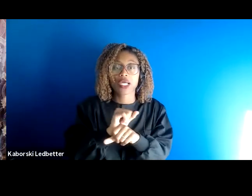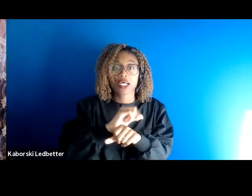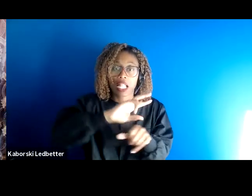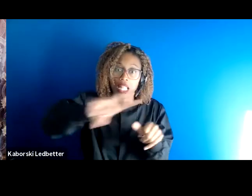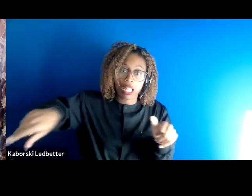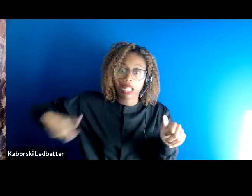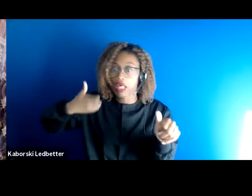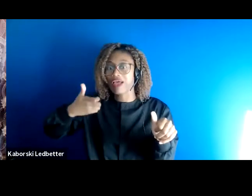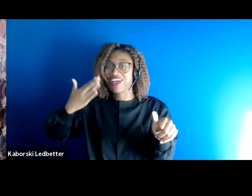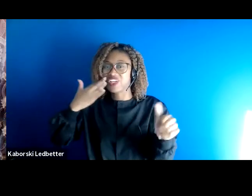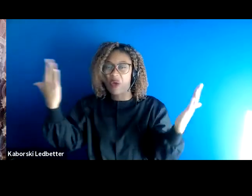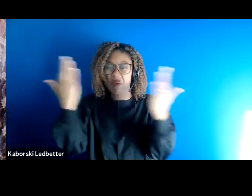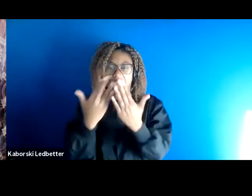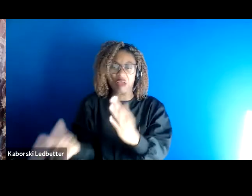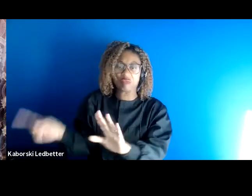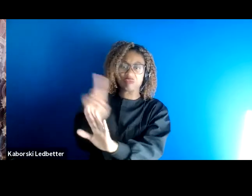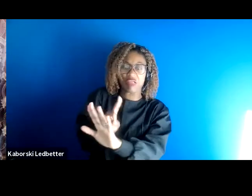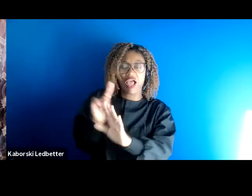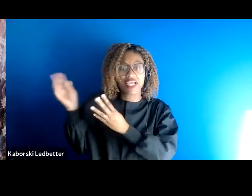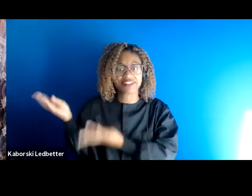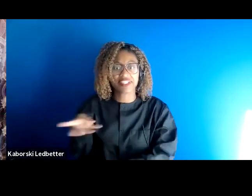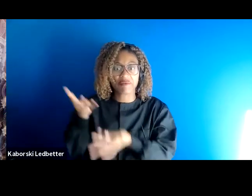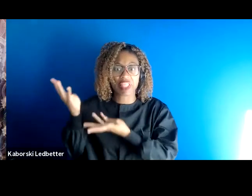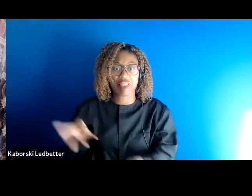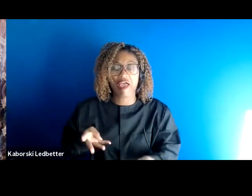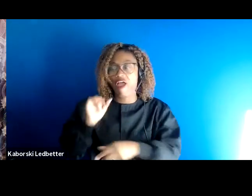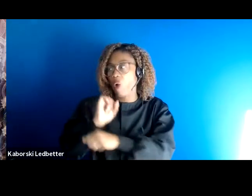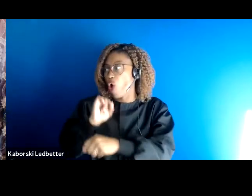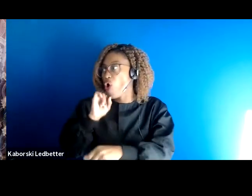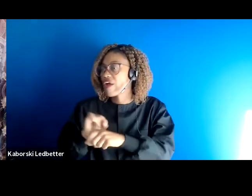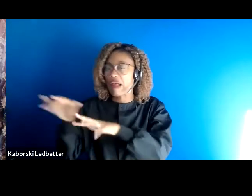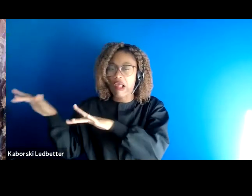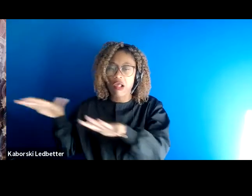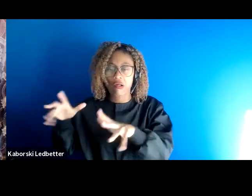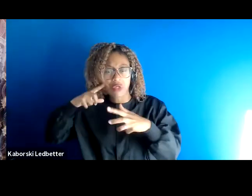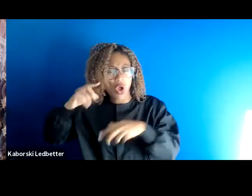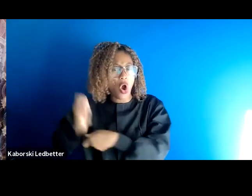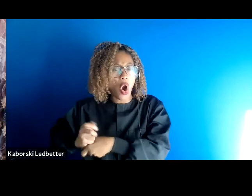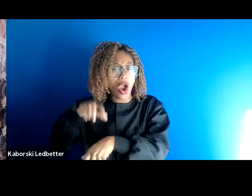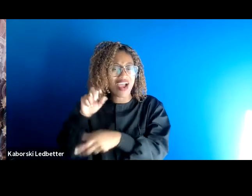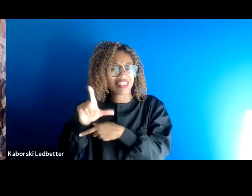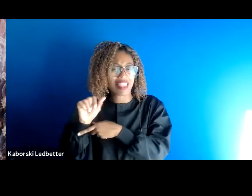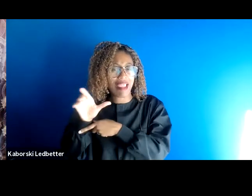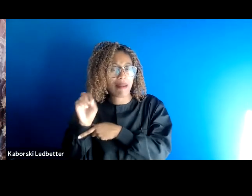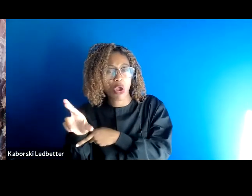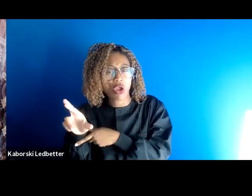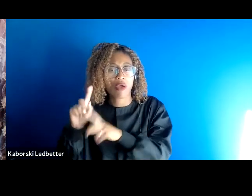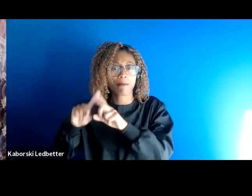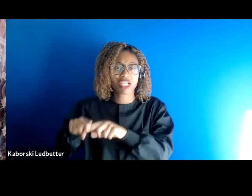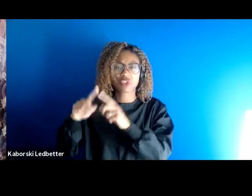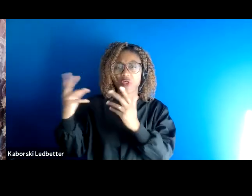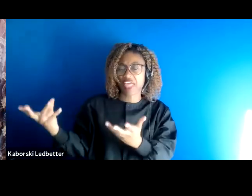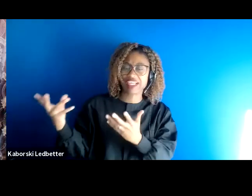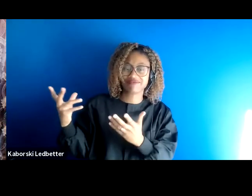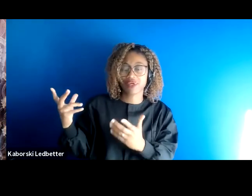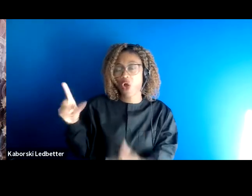working on the assembly line, and all of that sort of hard labor based on this idea, the sexist idea